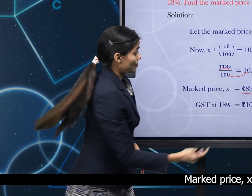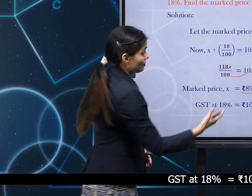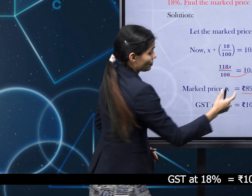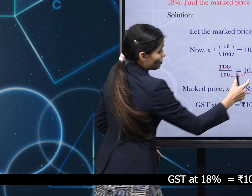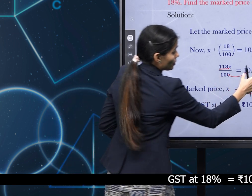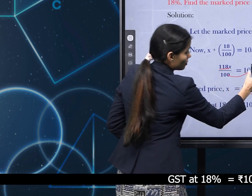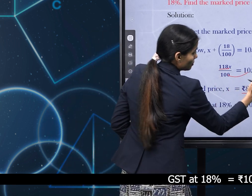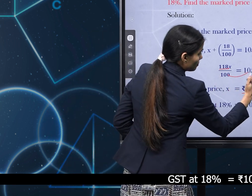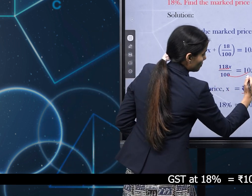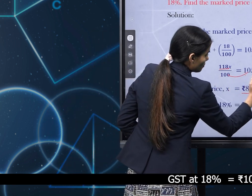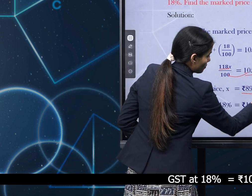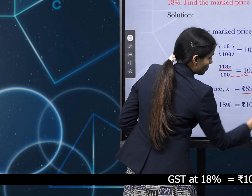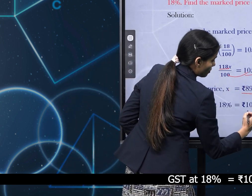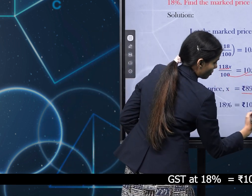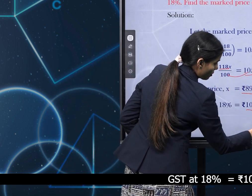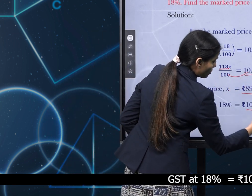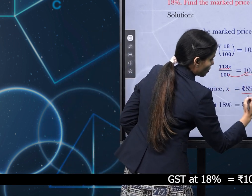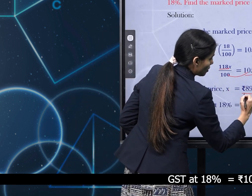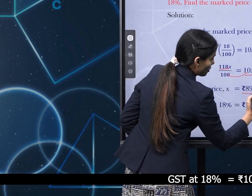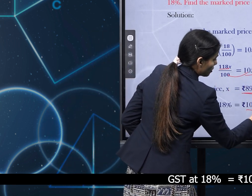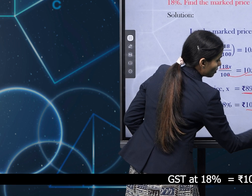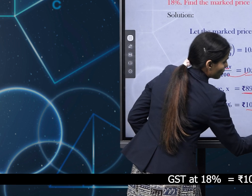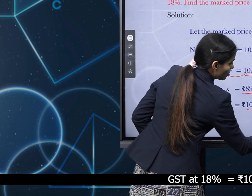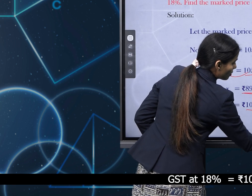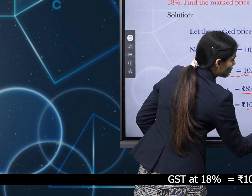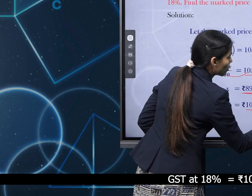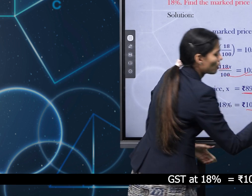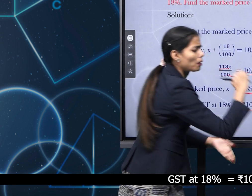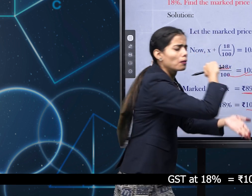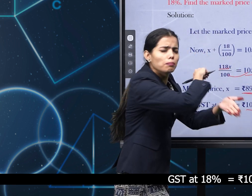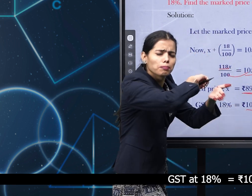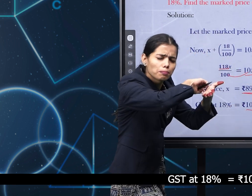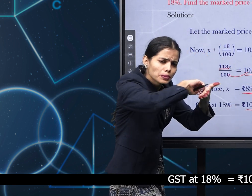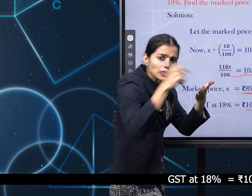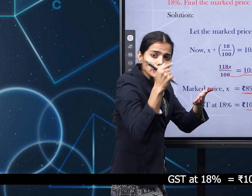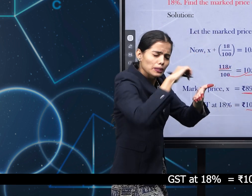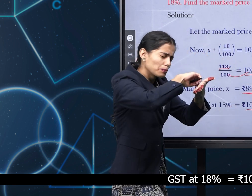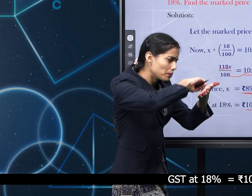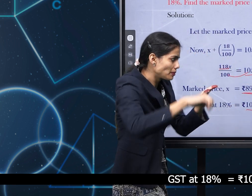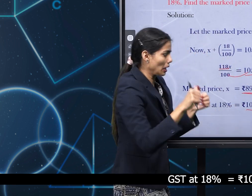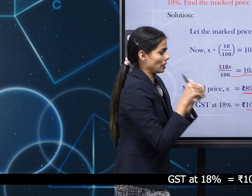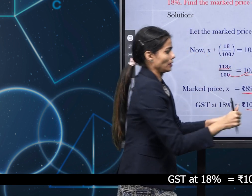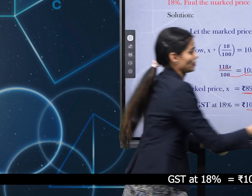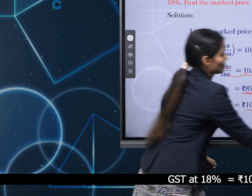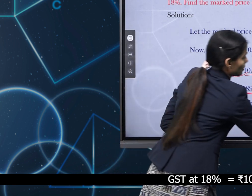GST at 18 percent is equal to rupees 10,502 minus rupees 8